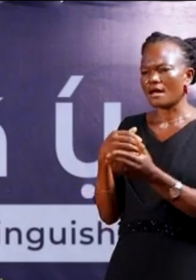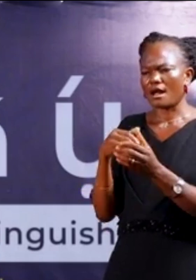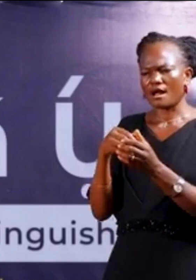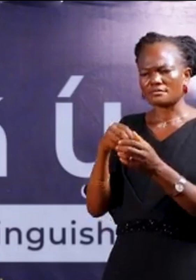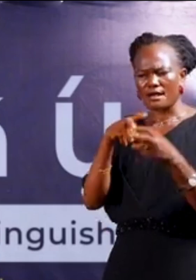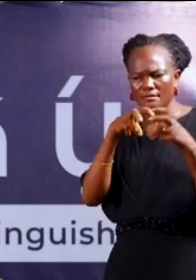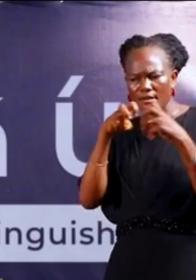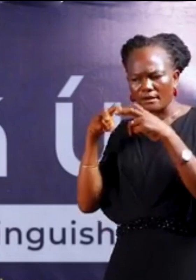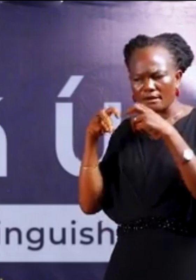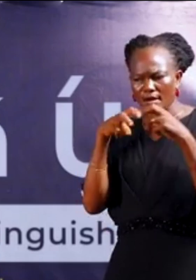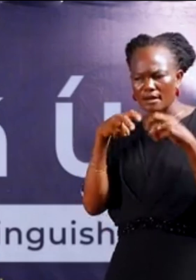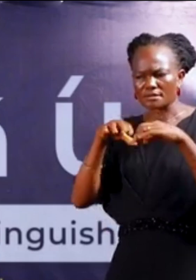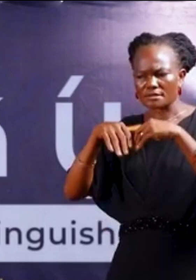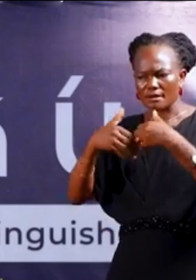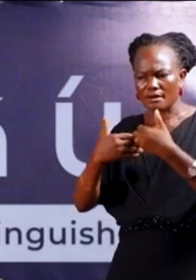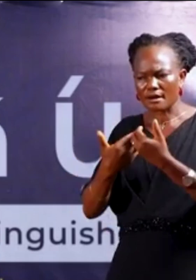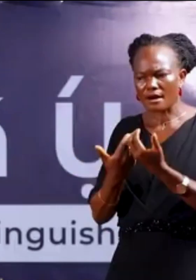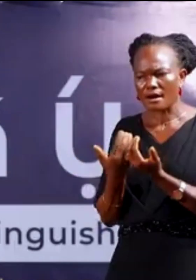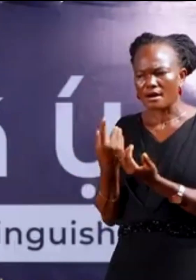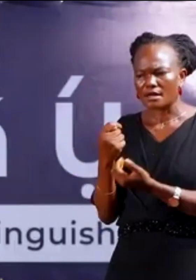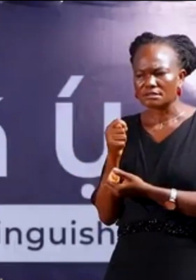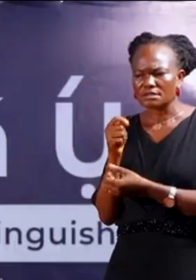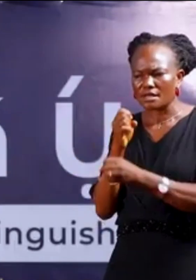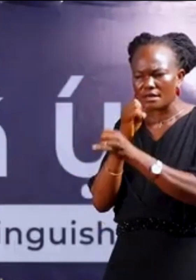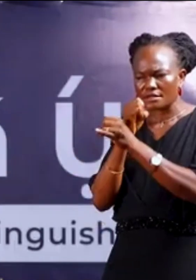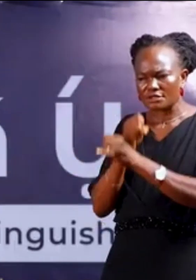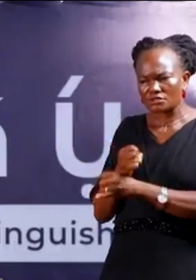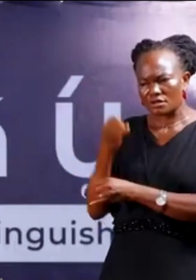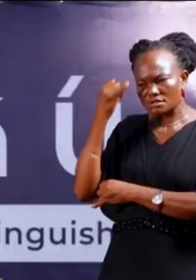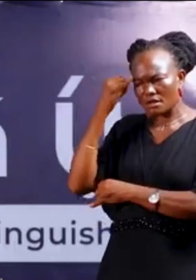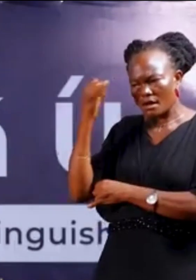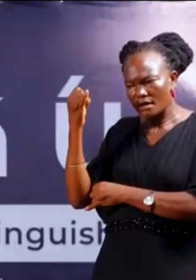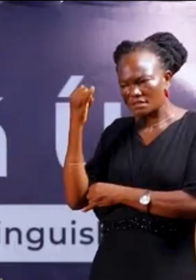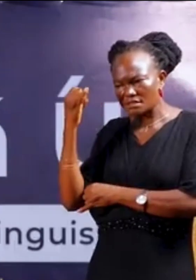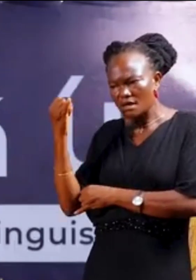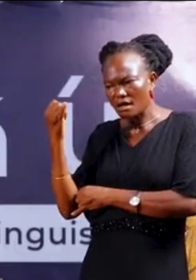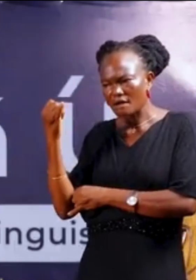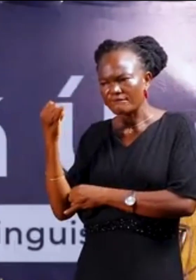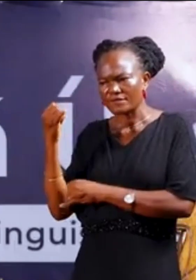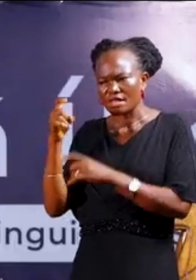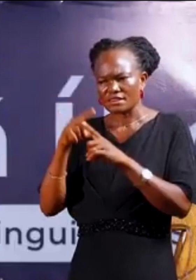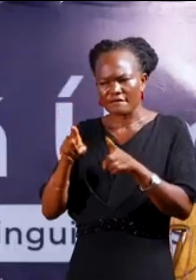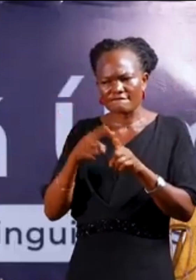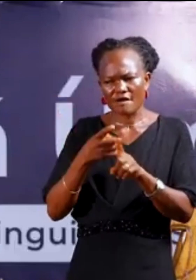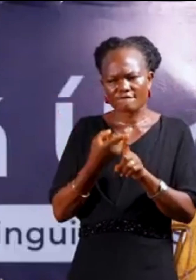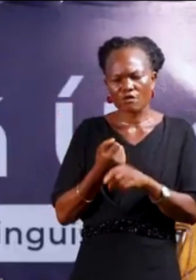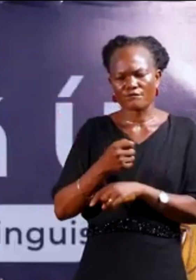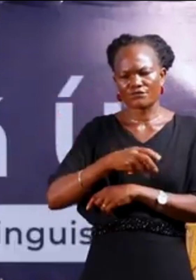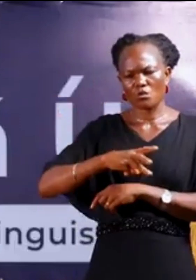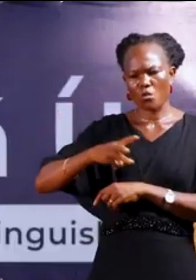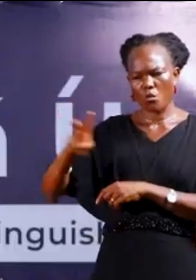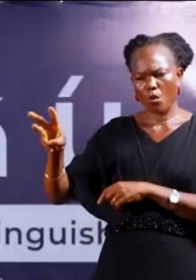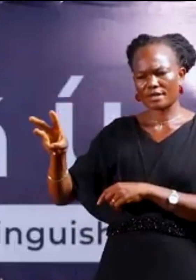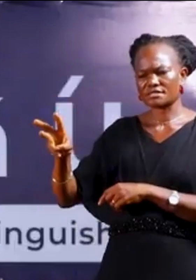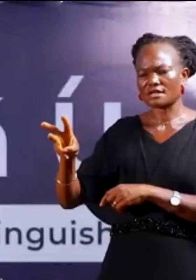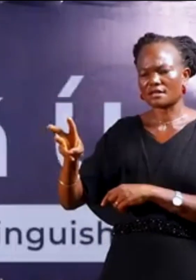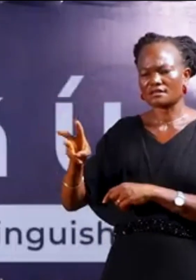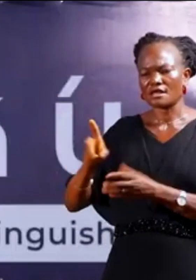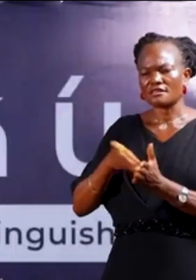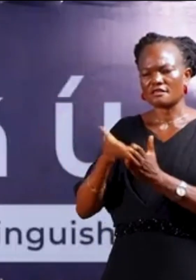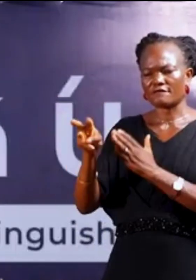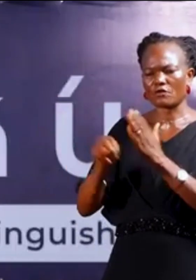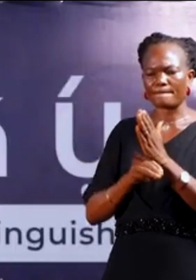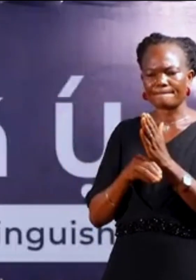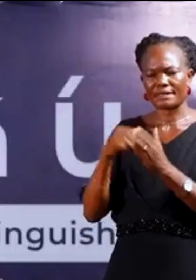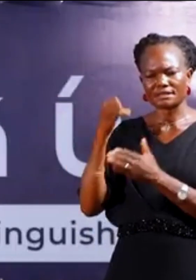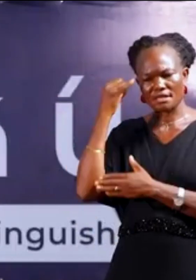analyze how the indigenous ideas about development differ from Western development ideas, and